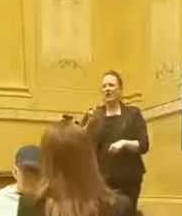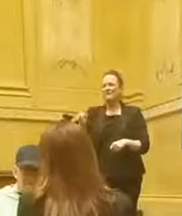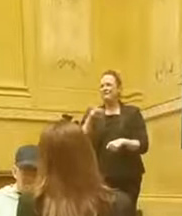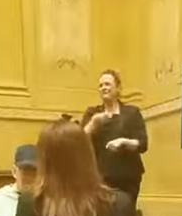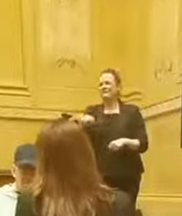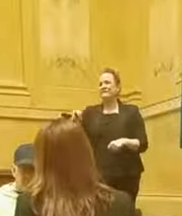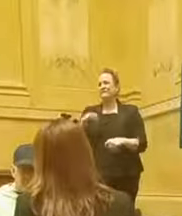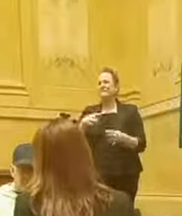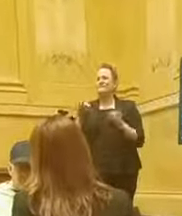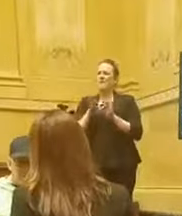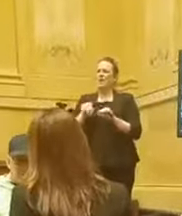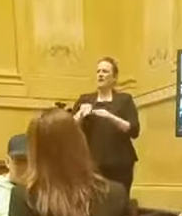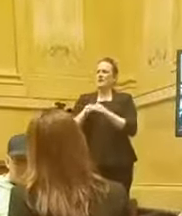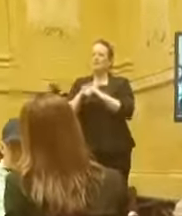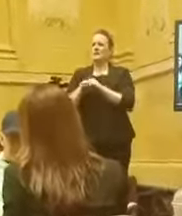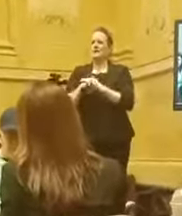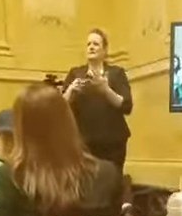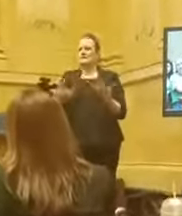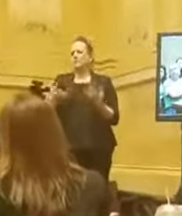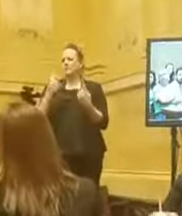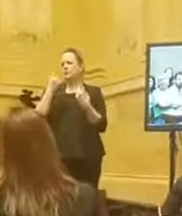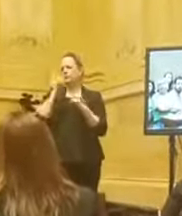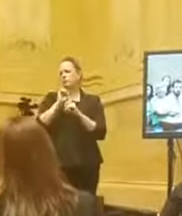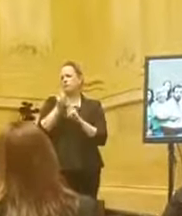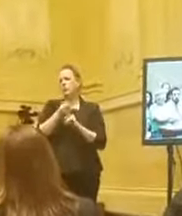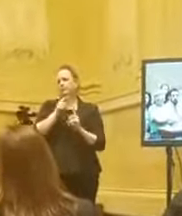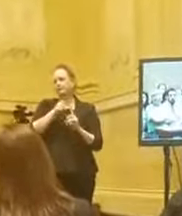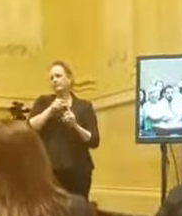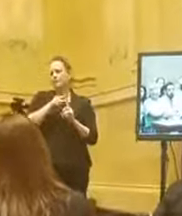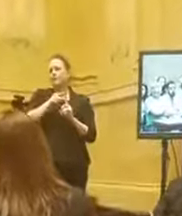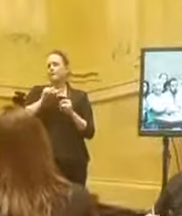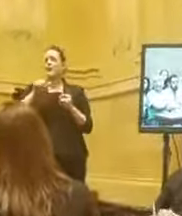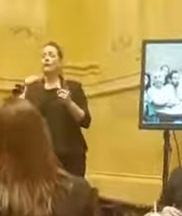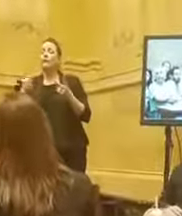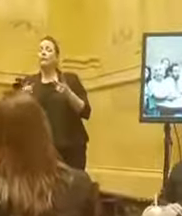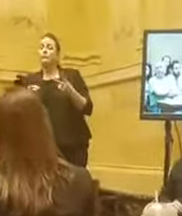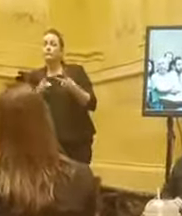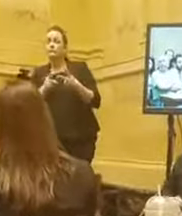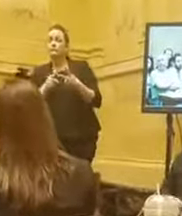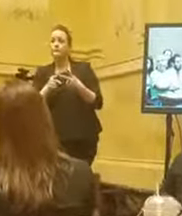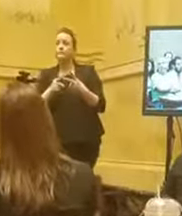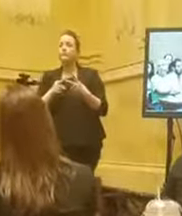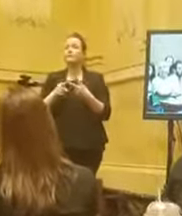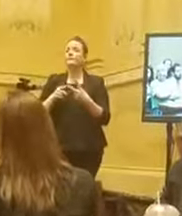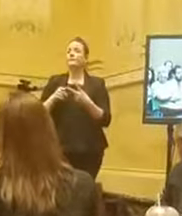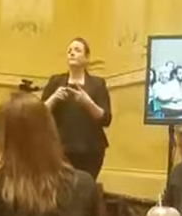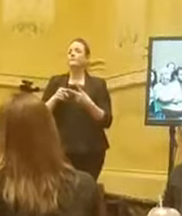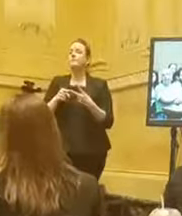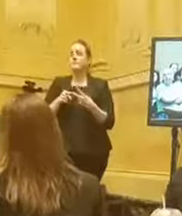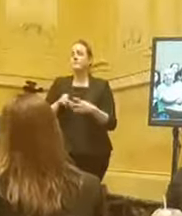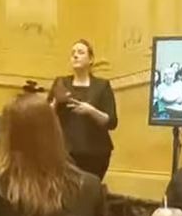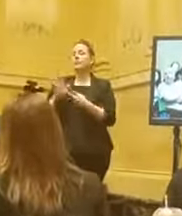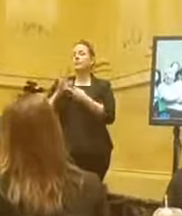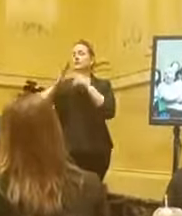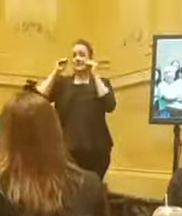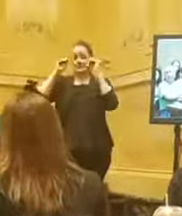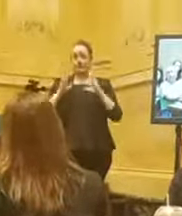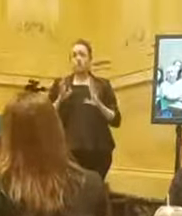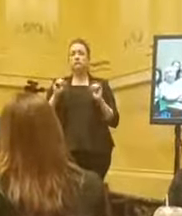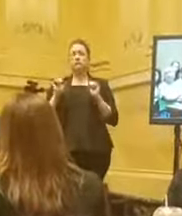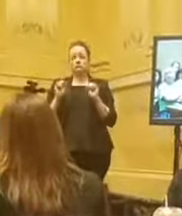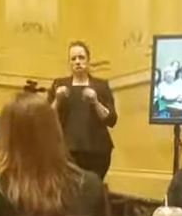those things. So as a parent, it's hard to imagine what her day looks like without having the access. My second daughter,